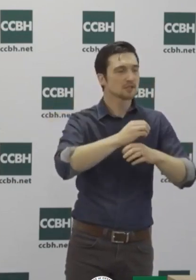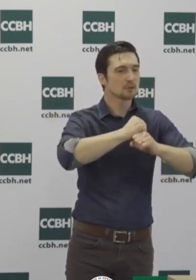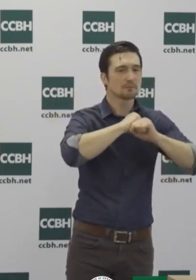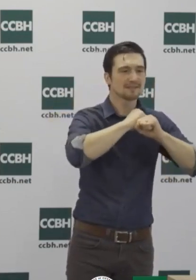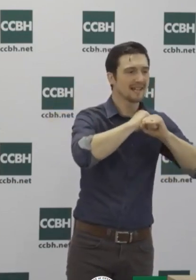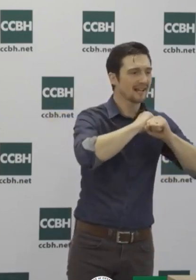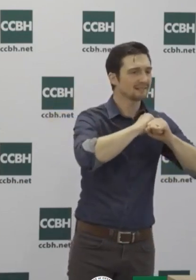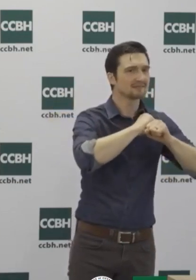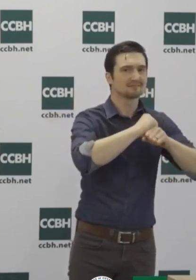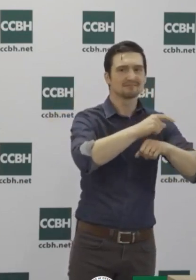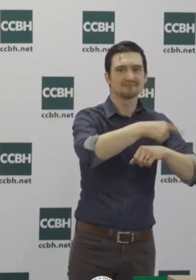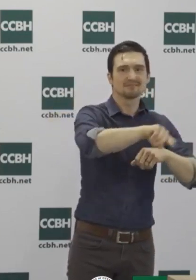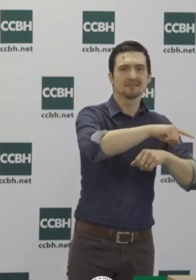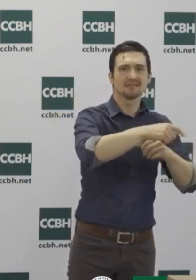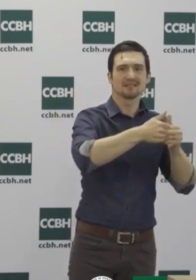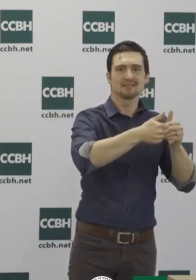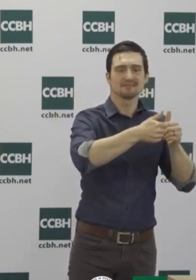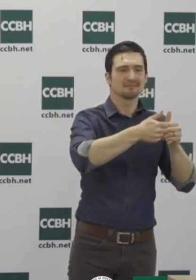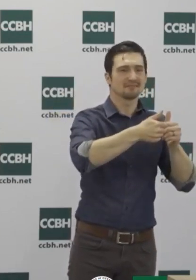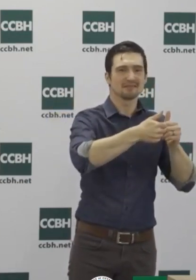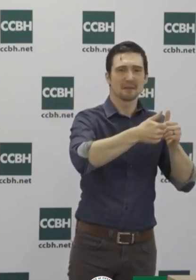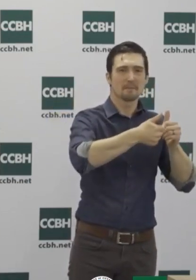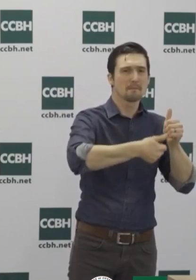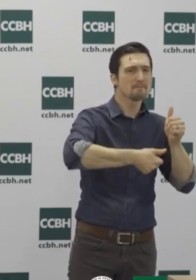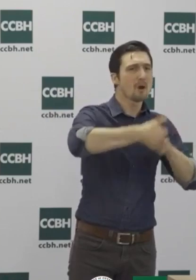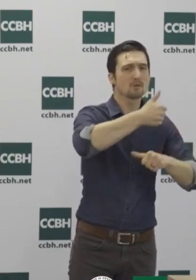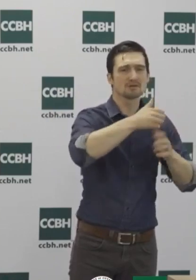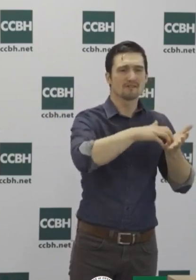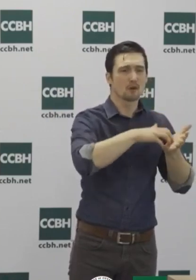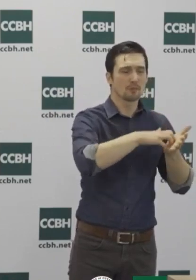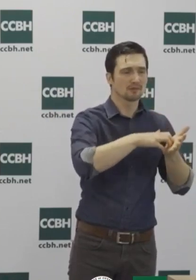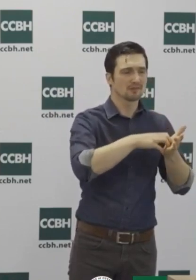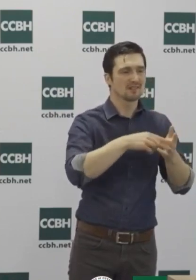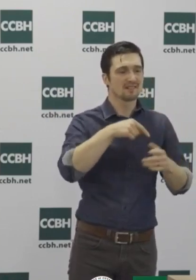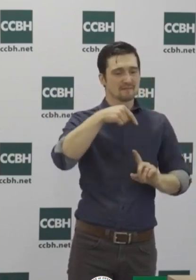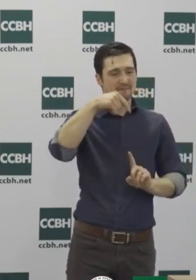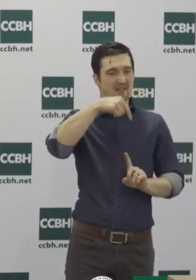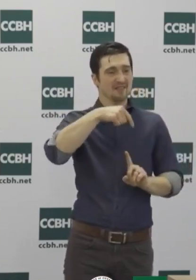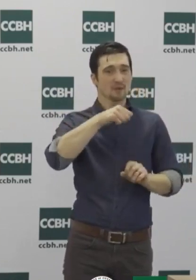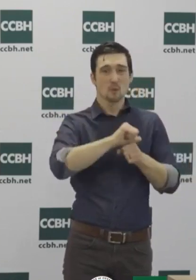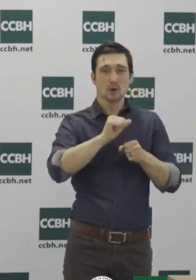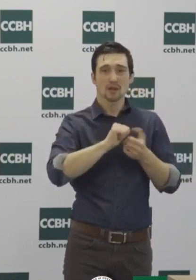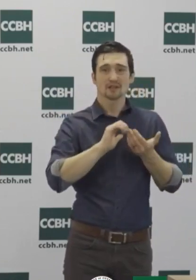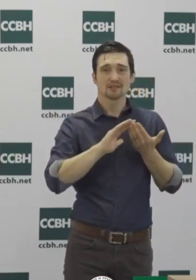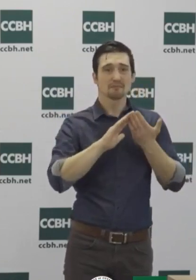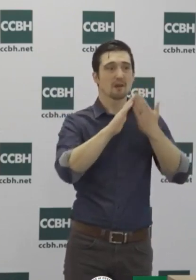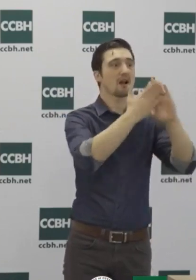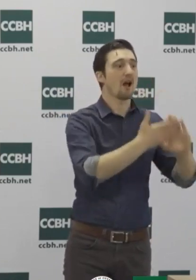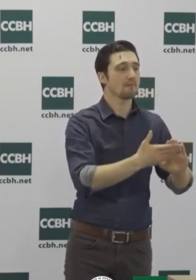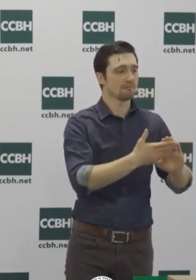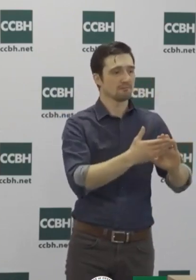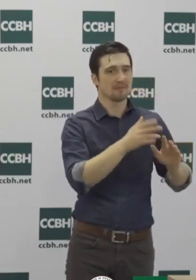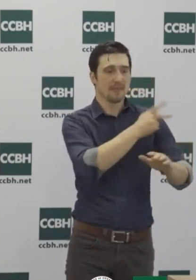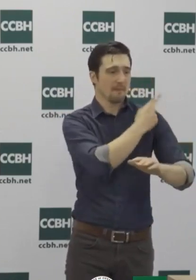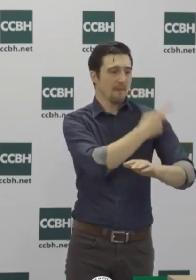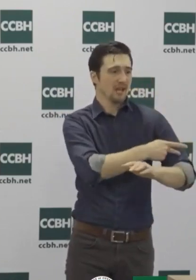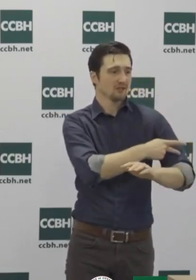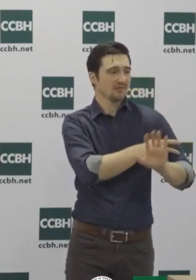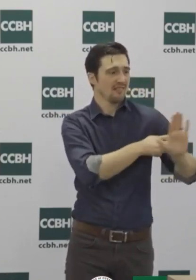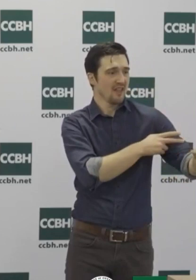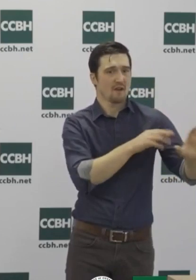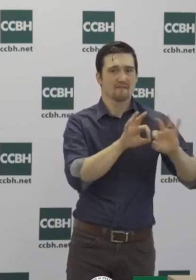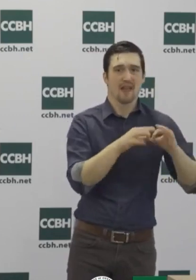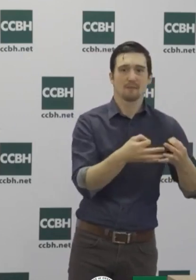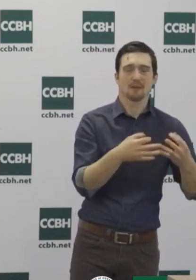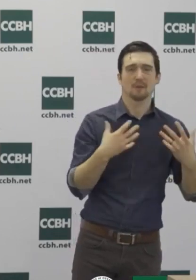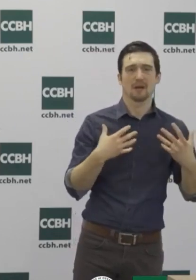ways, they serve as surrogate families, and they've approached this with commitment and compassion. And we